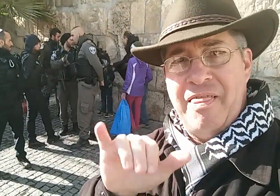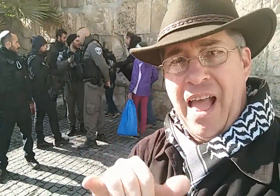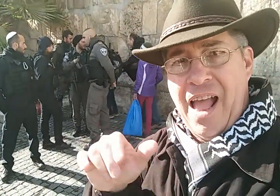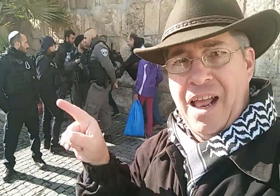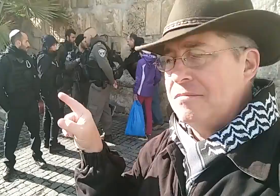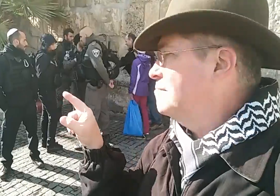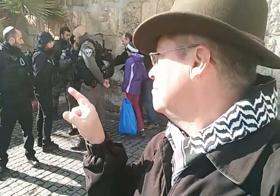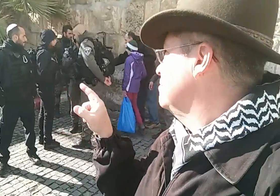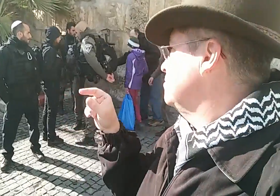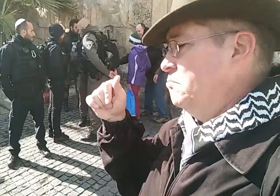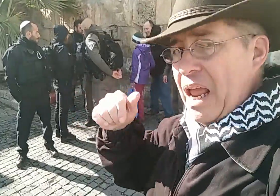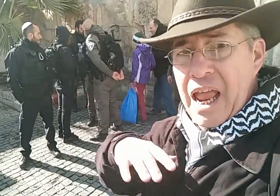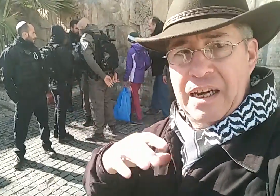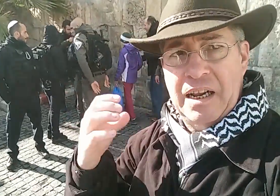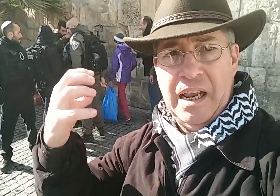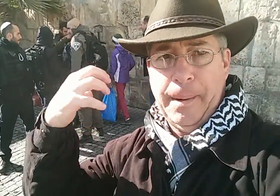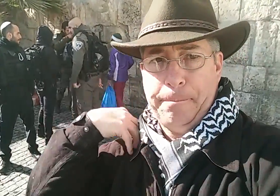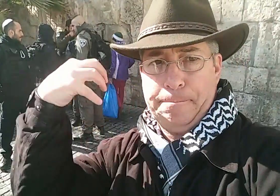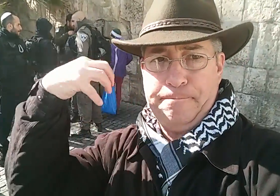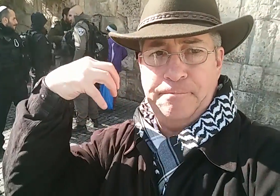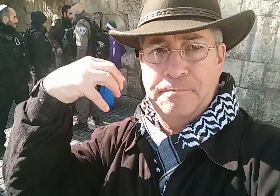Recently got a picture with the captain of the city here.